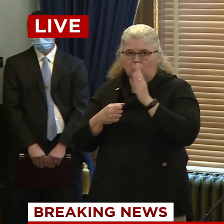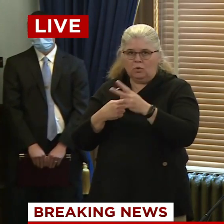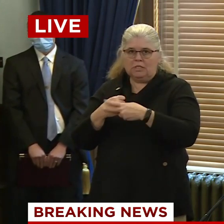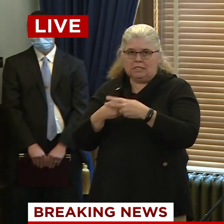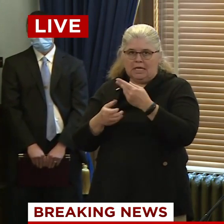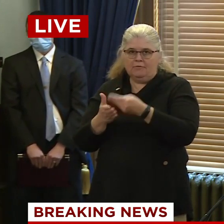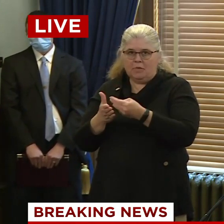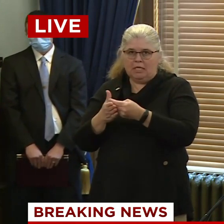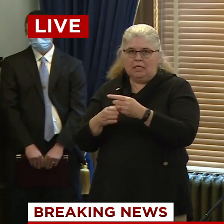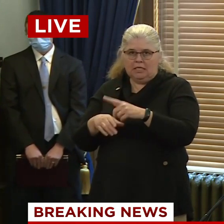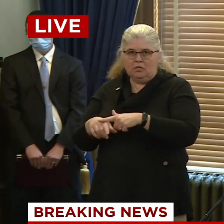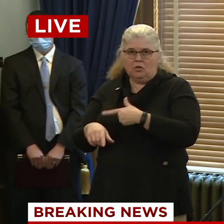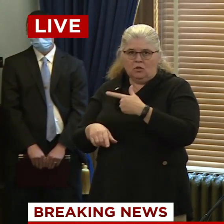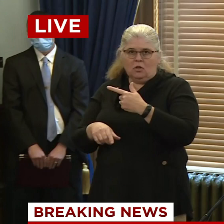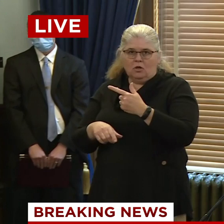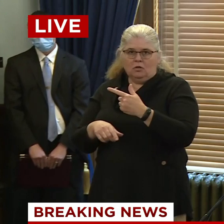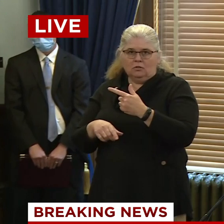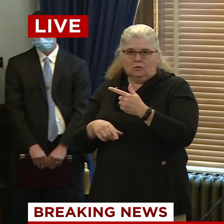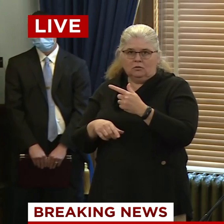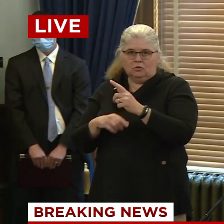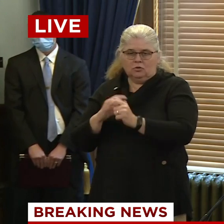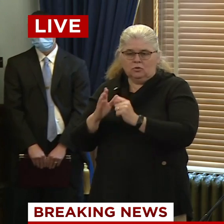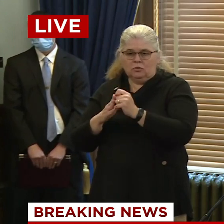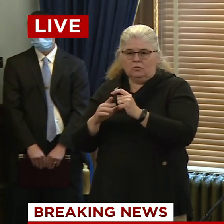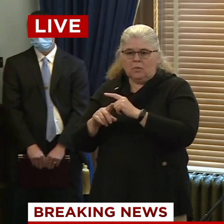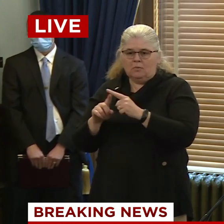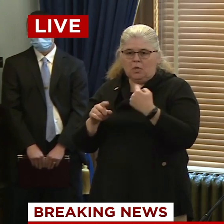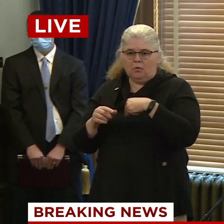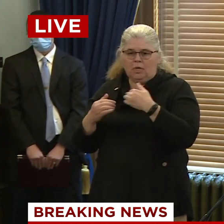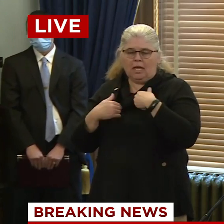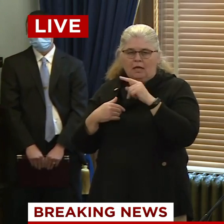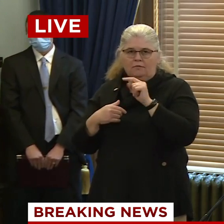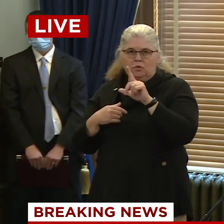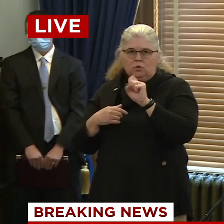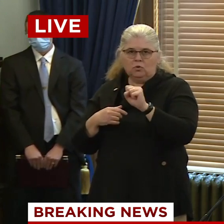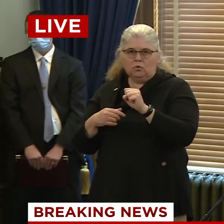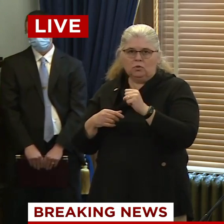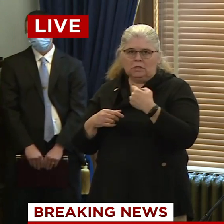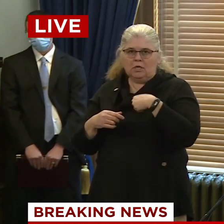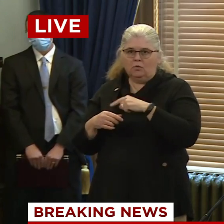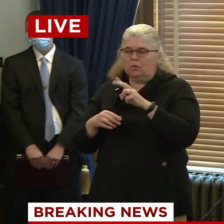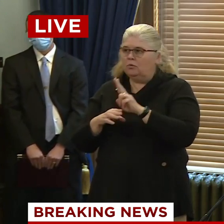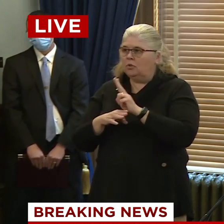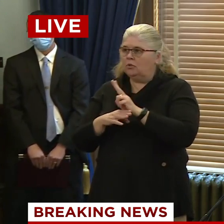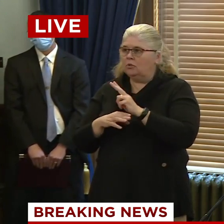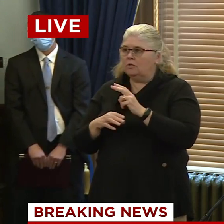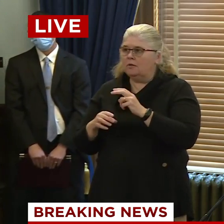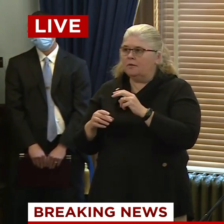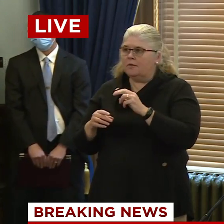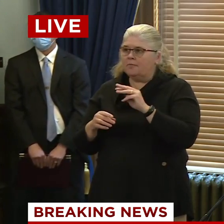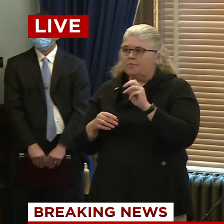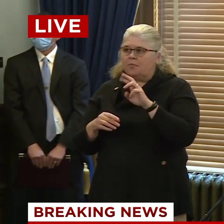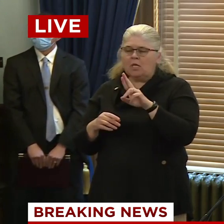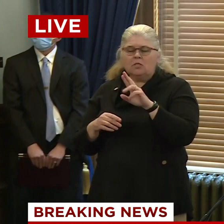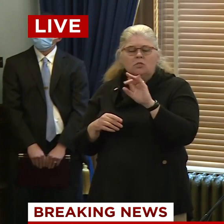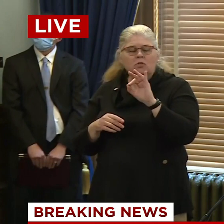in the long run. But we also have some tools at our disposal that we'll look to use.